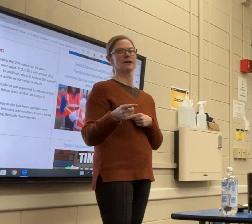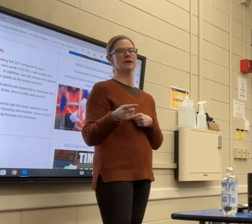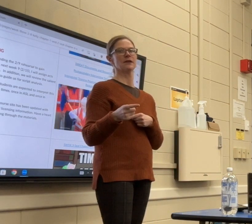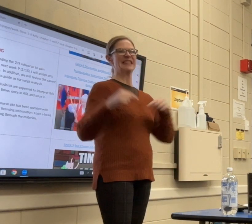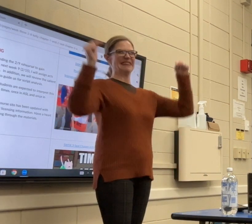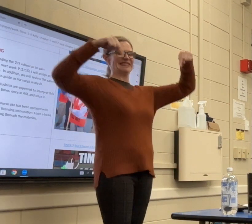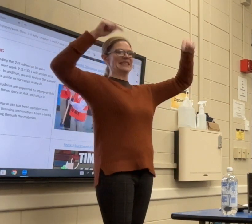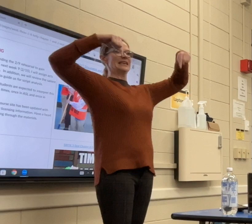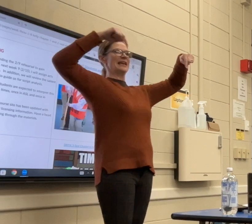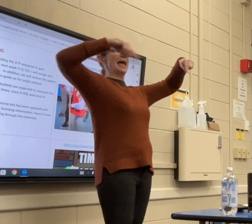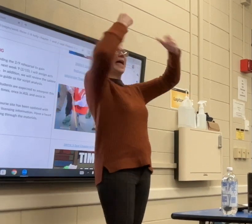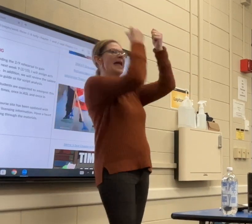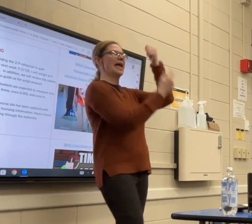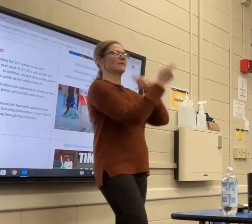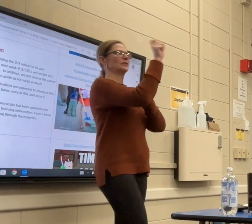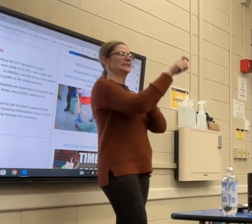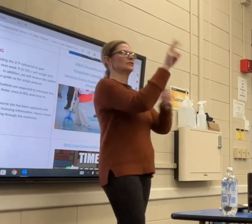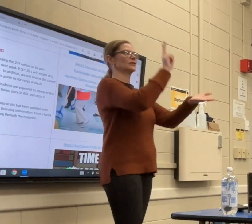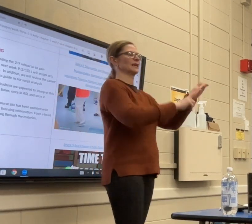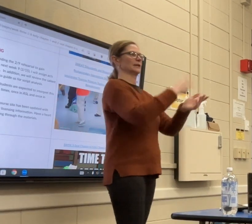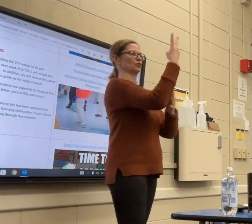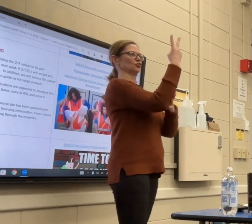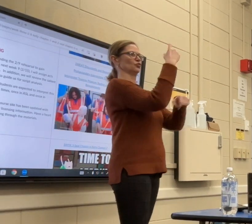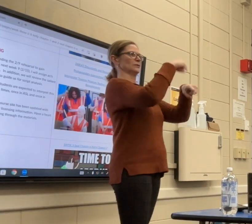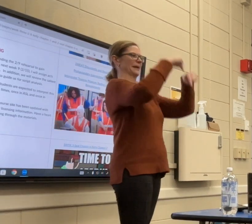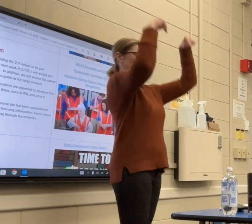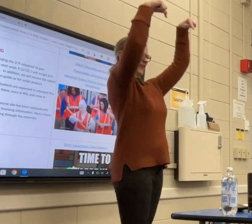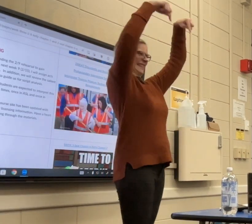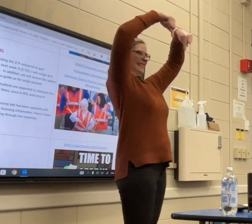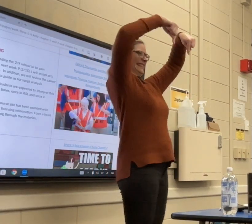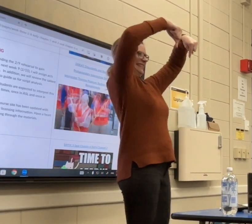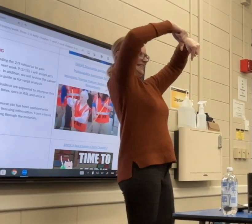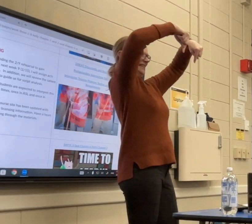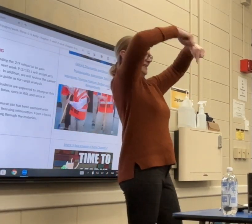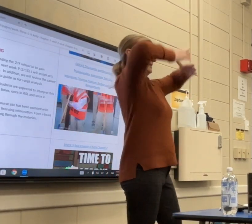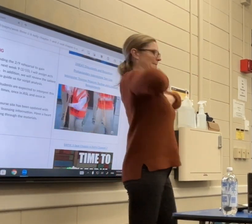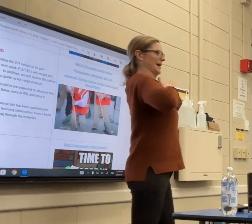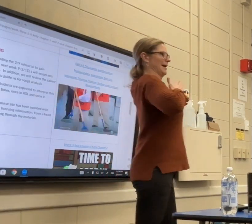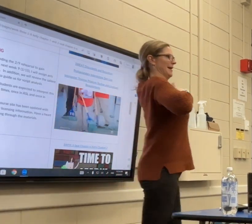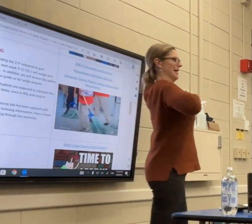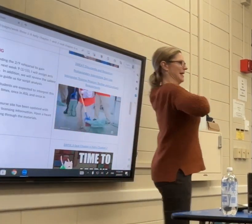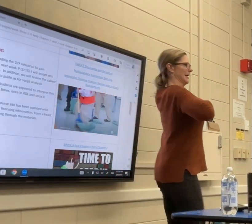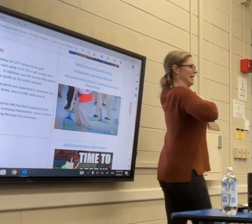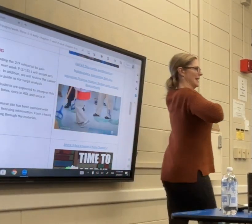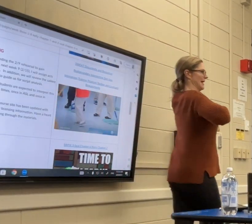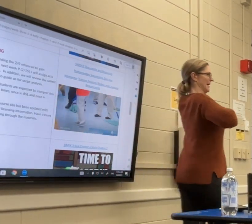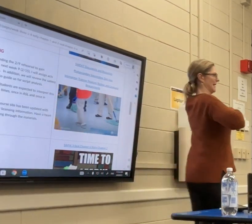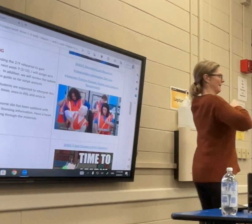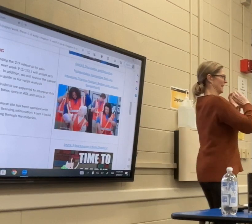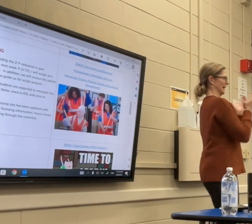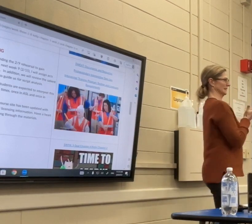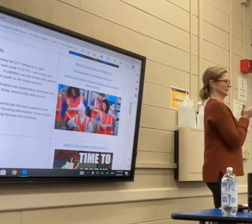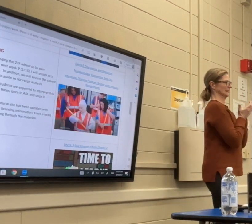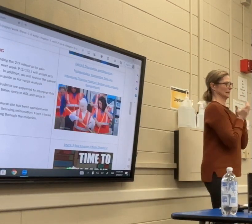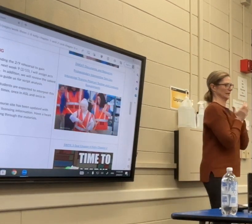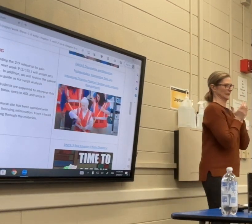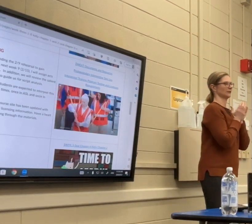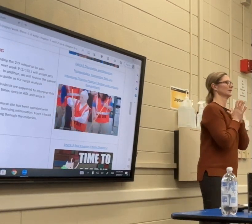I signed up for one class. Okay, everyone needs to sign up 2 times for this class, for my class, post-secondary